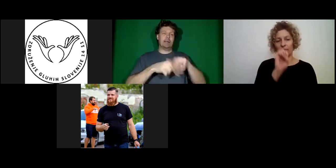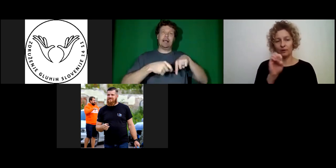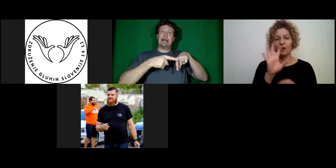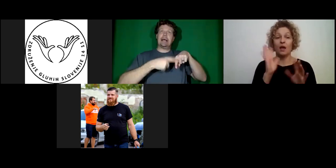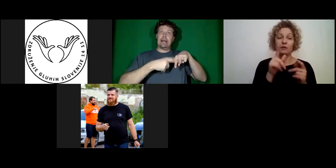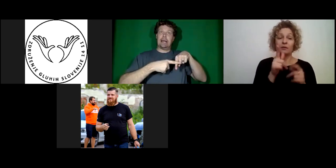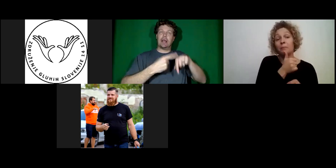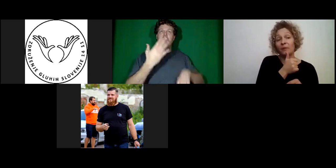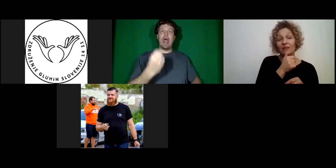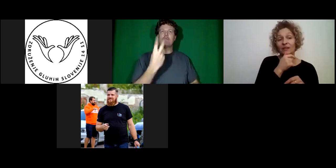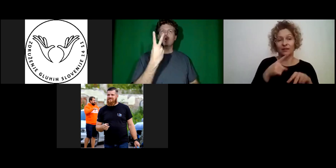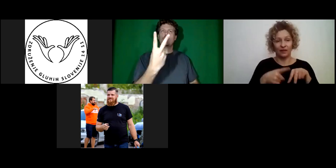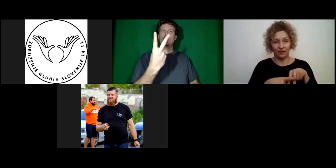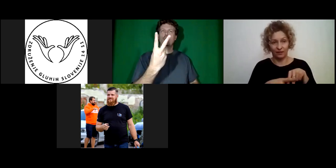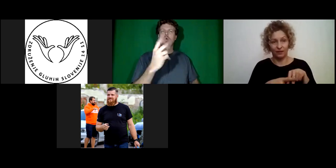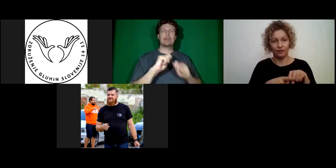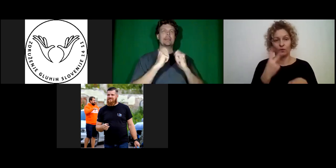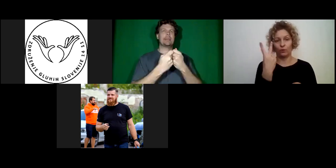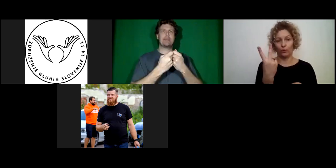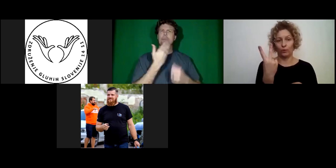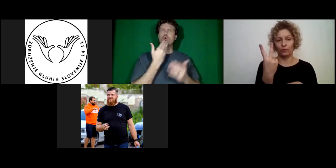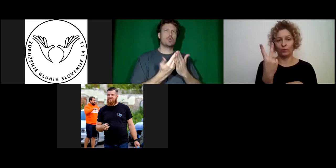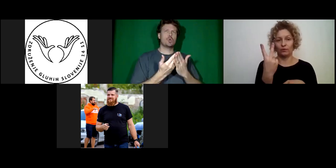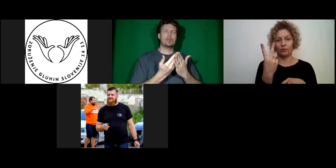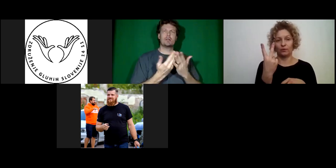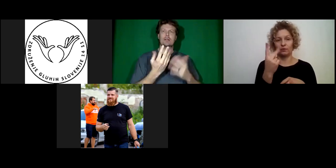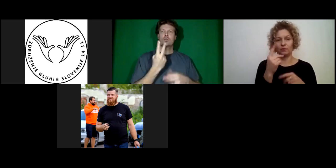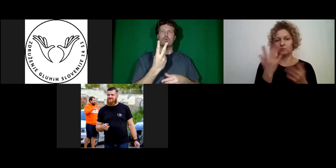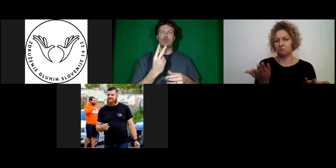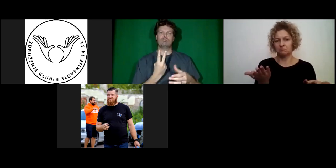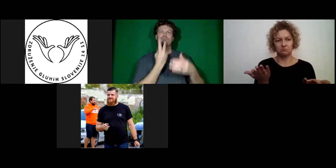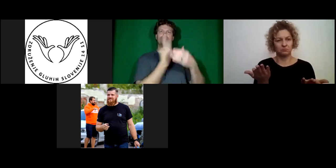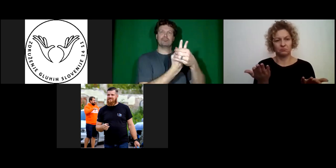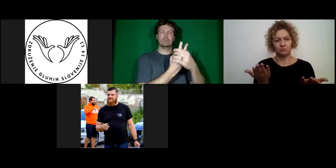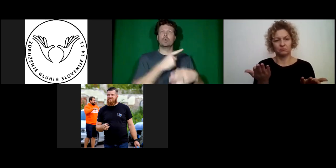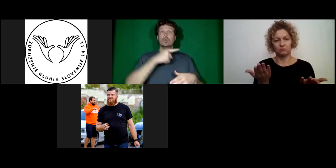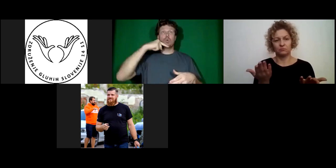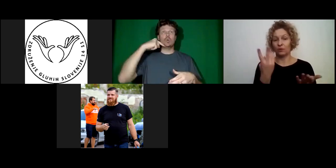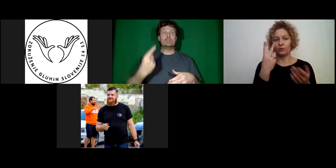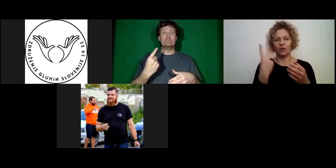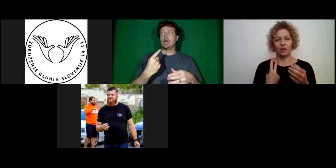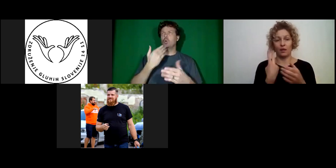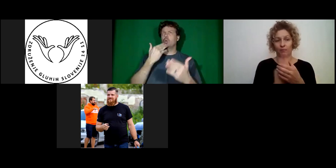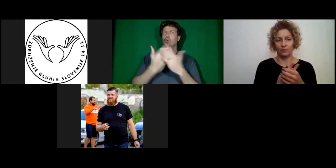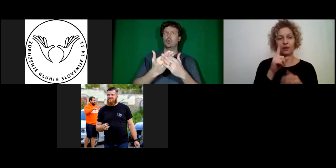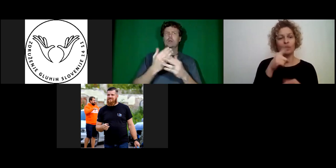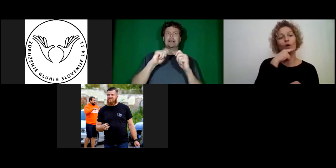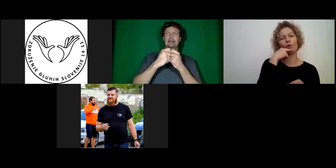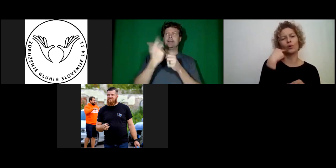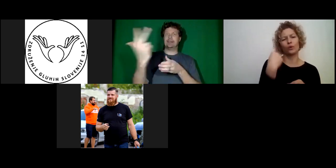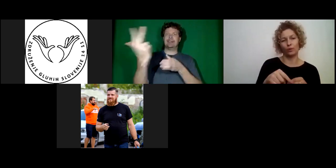The best team in Europe. So you had Greece, who had actually two good teams. And